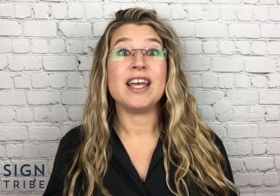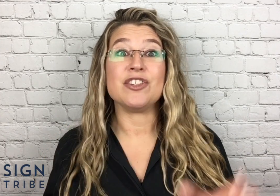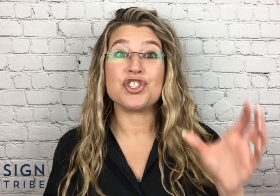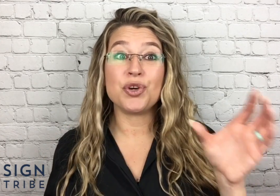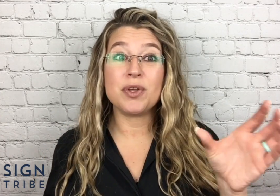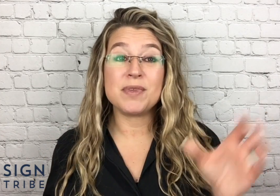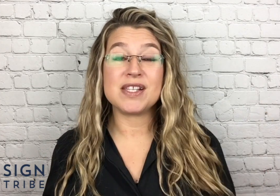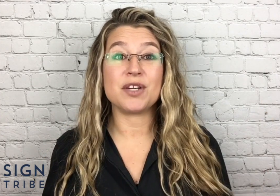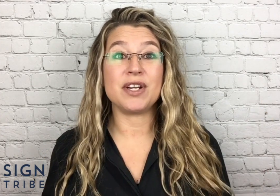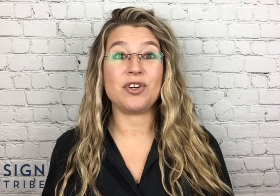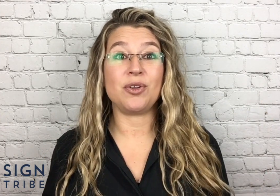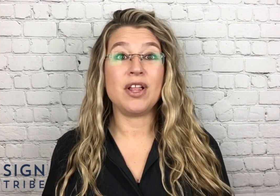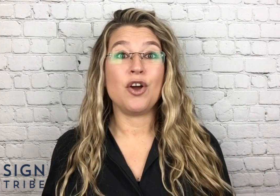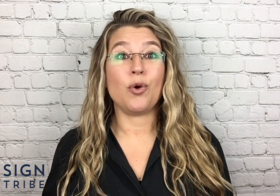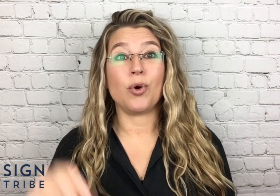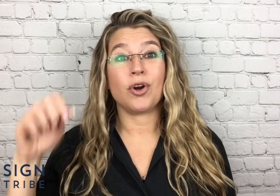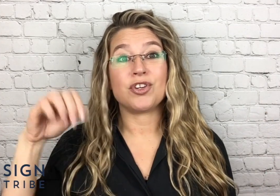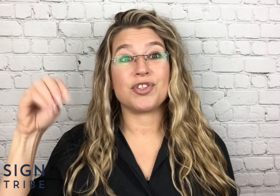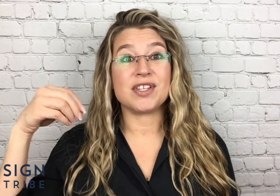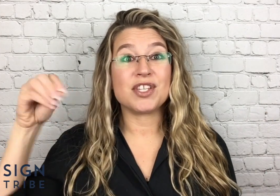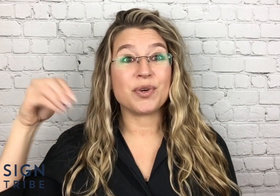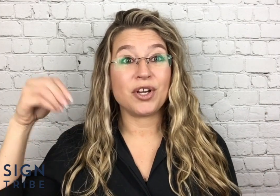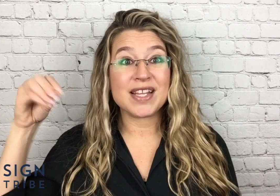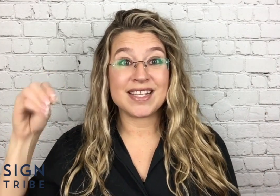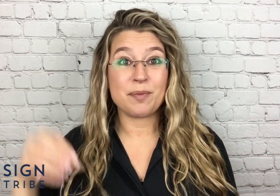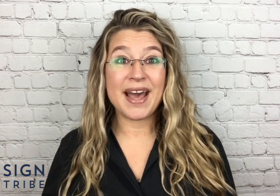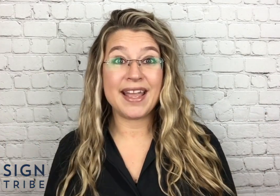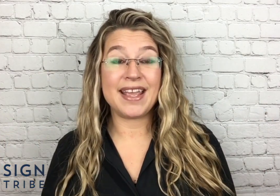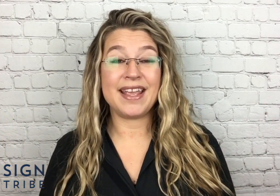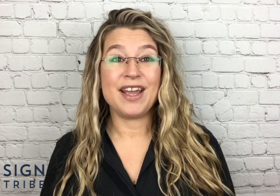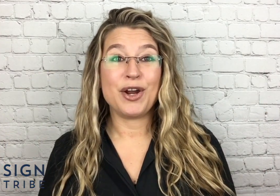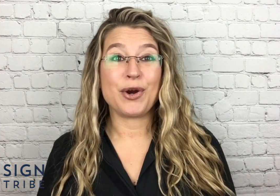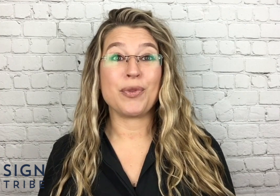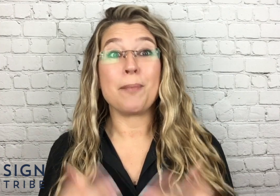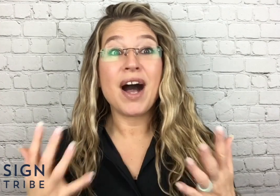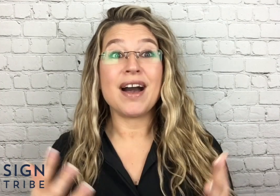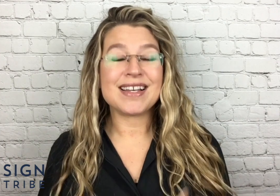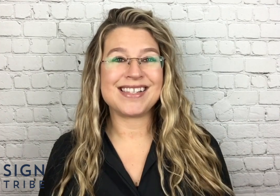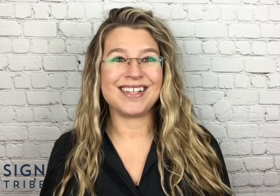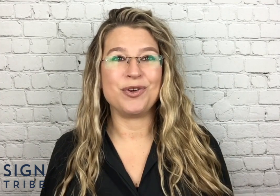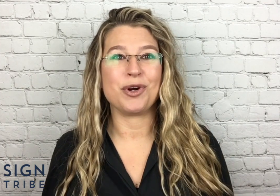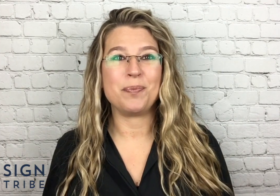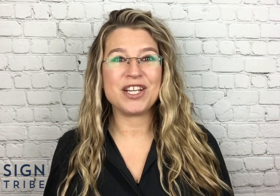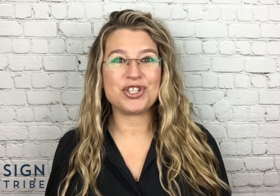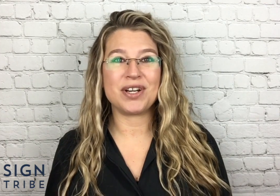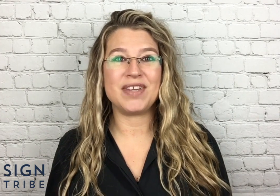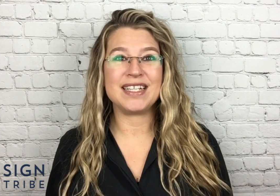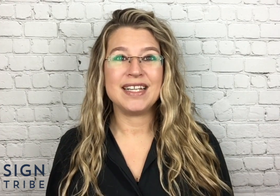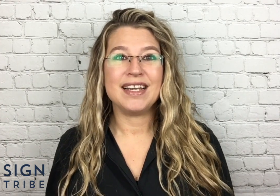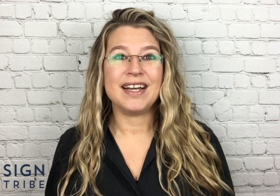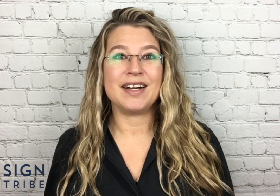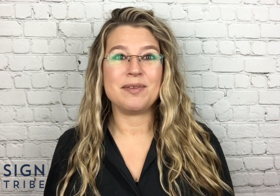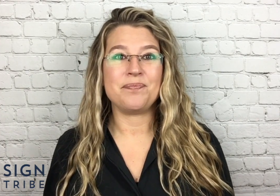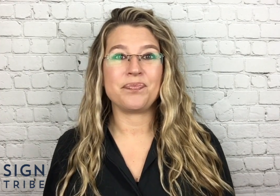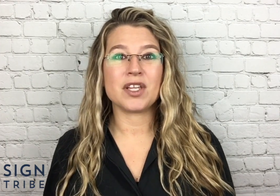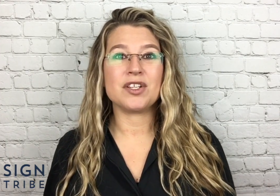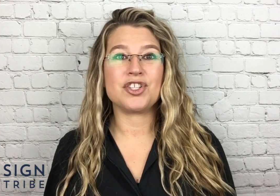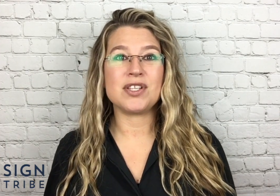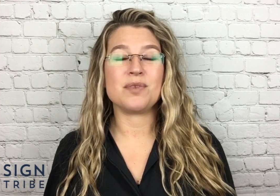show them the cereal or the cereal that's in the baggie or the box or a picture of it. Just pick